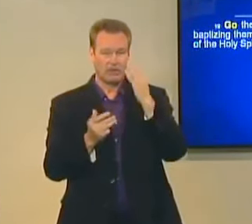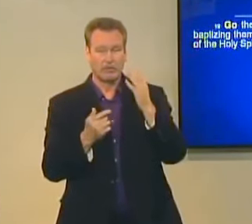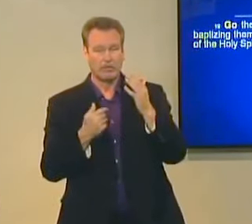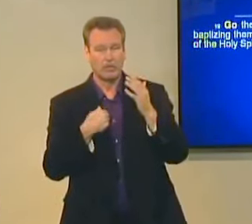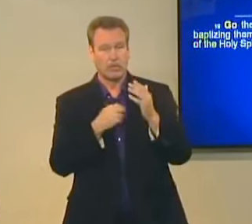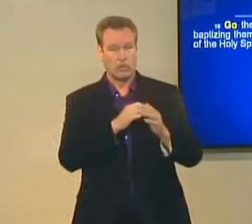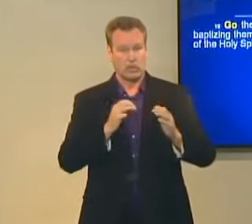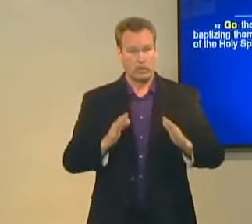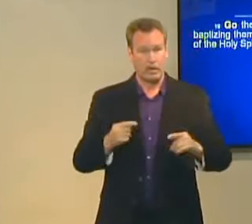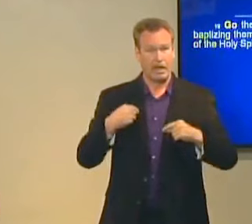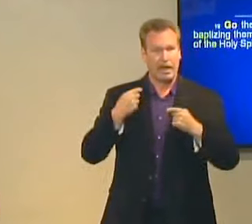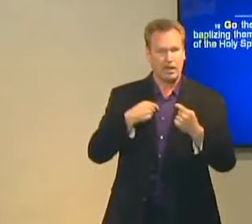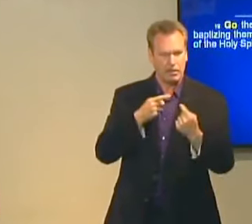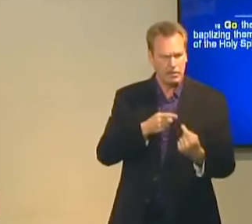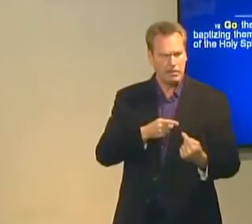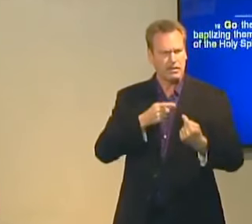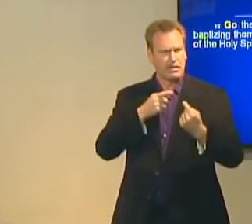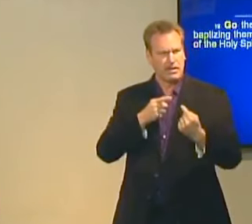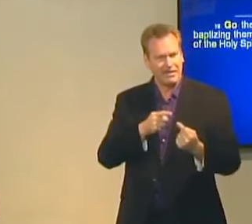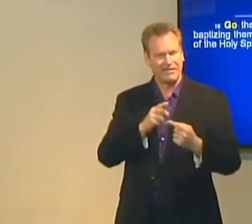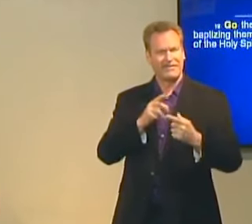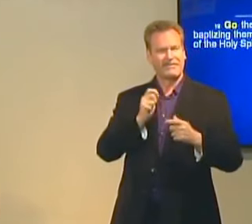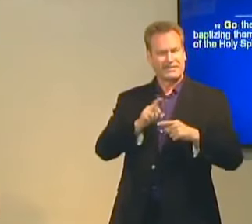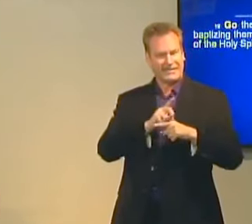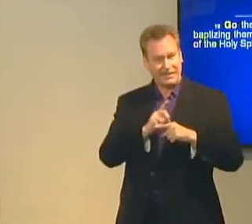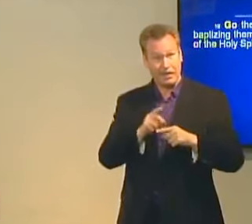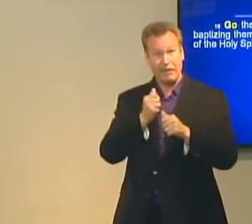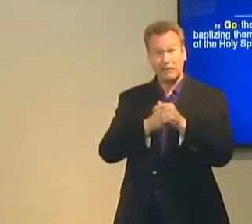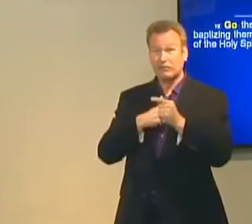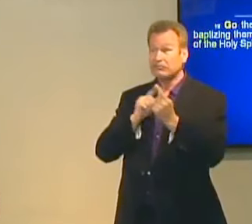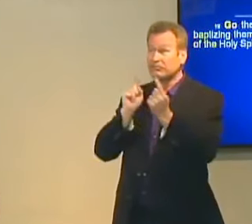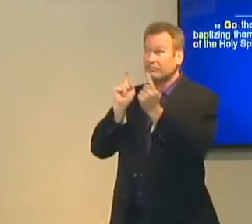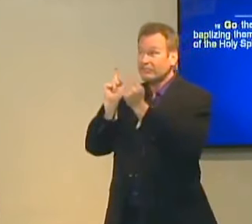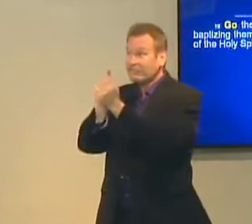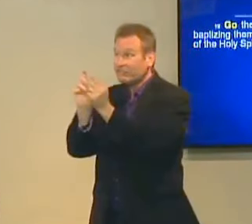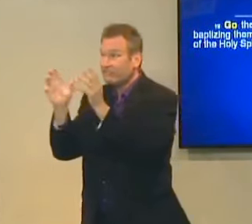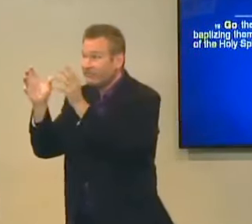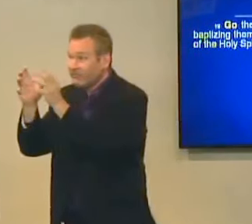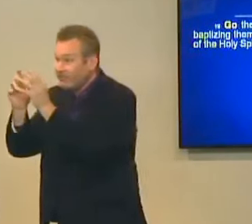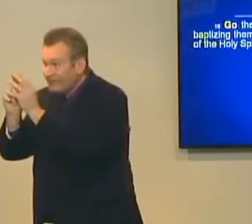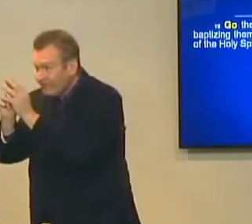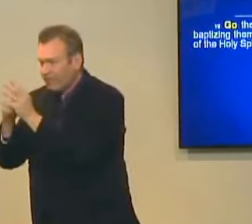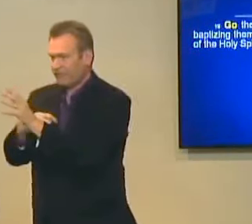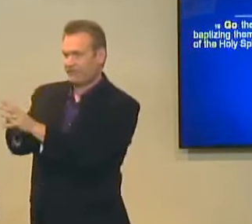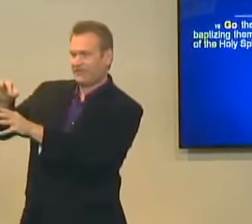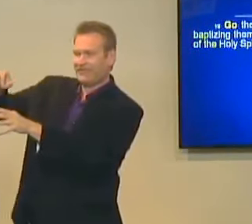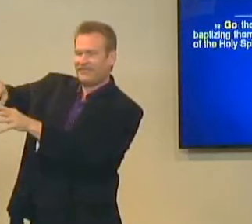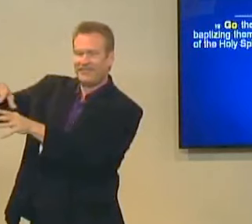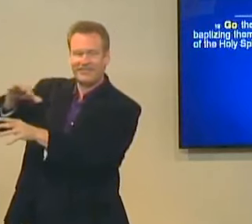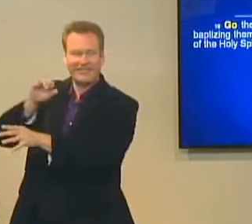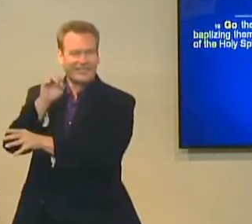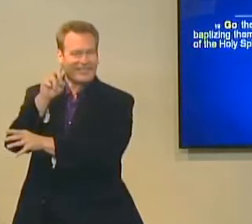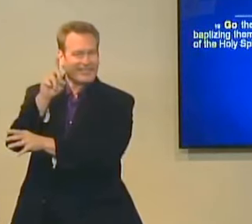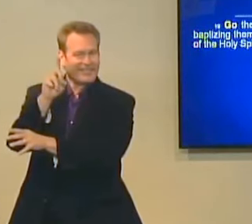38, 39 years I've been a Christian sometimes there are struggles in being disciplined sometimes when I come together with people